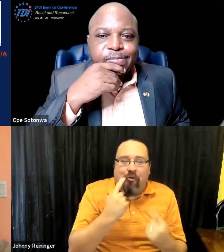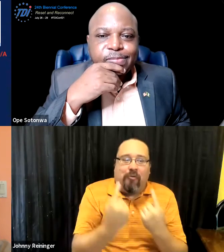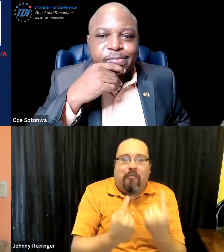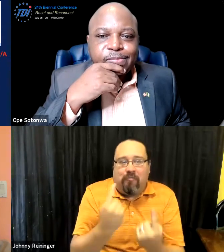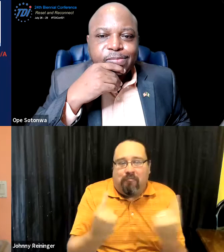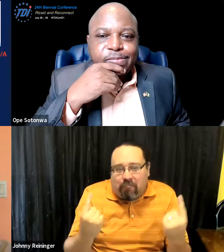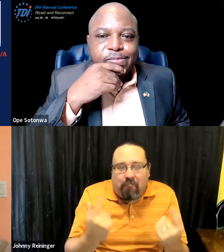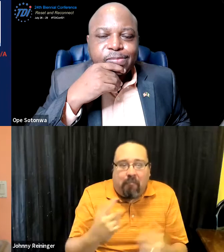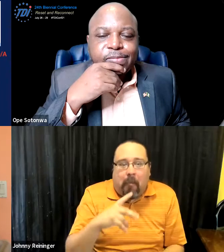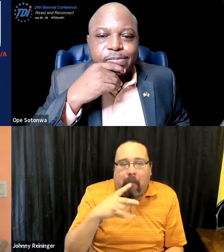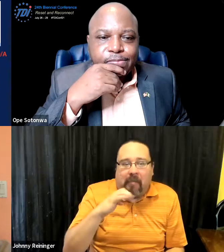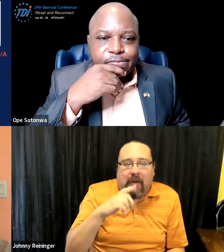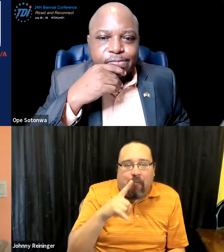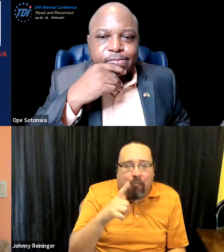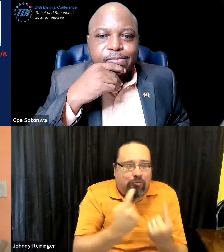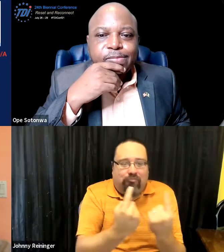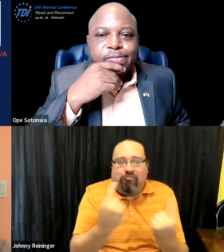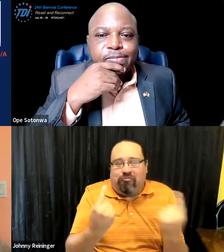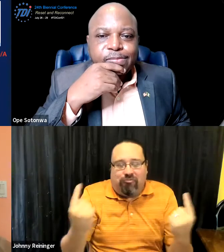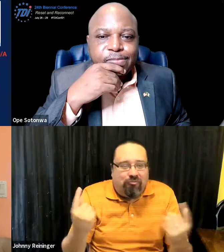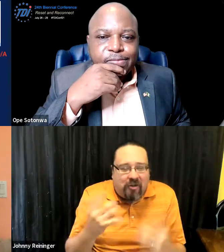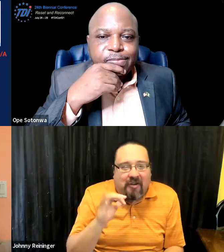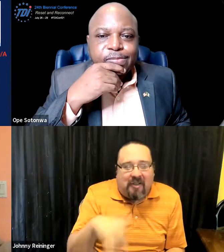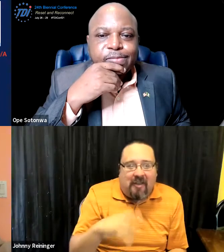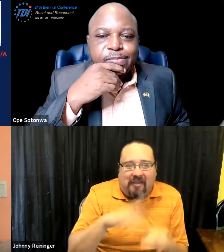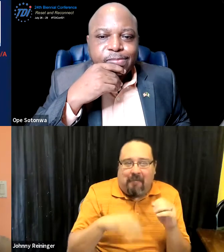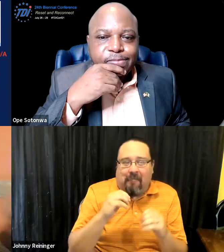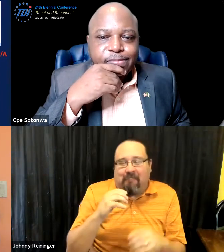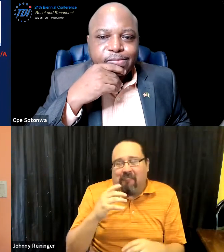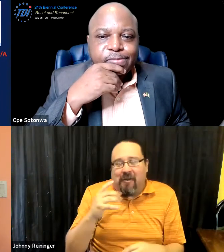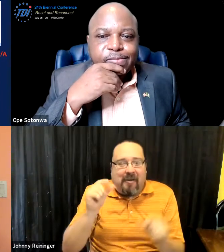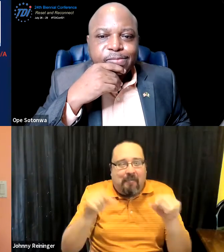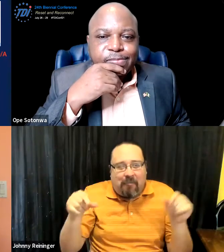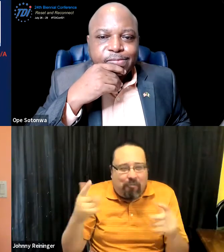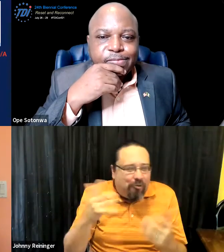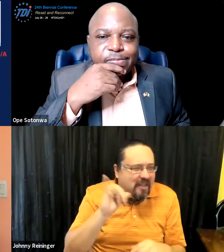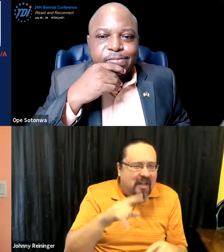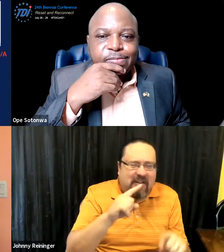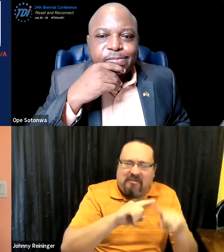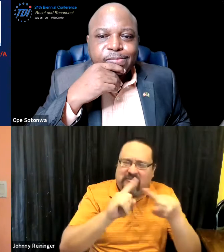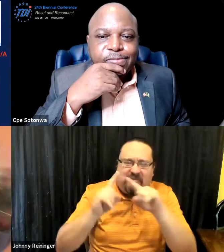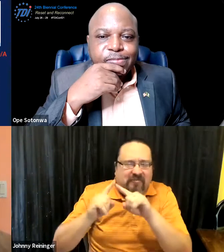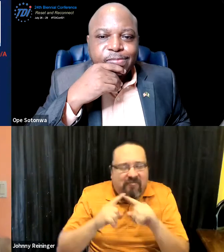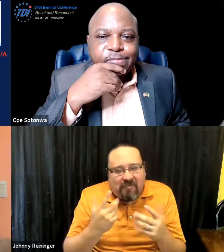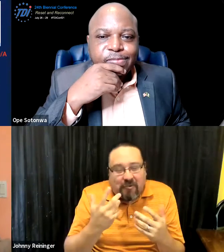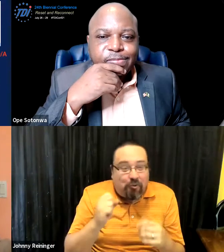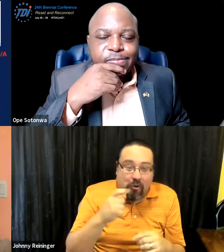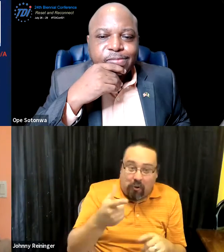this sign where you have your index finger and thumb signing people. There are different ways to sign people, and I'm not a huge fan of